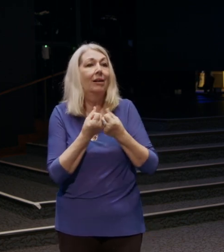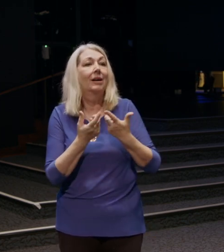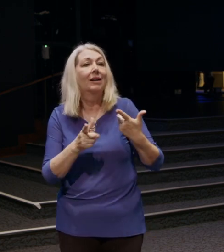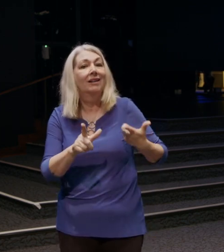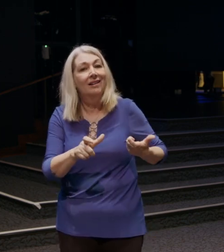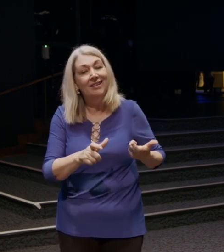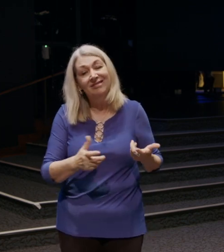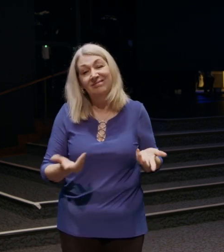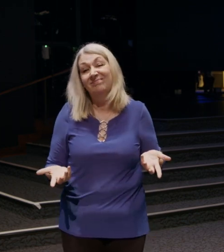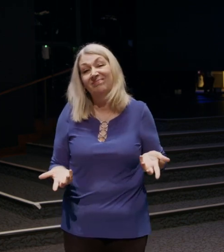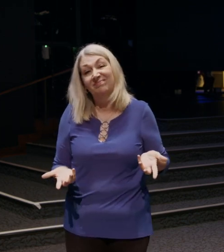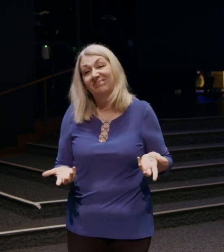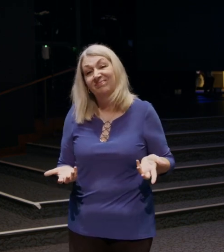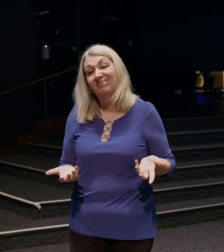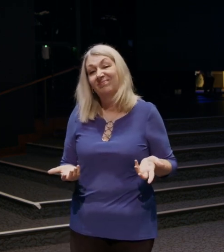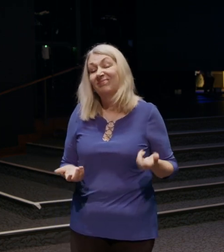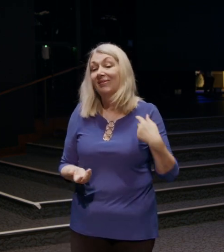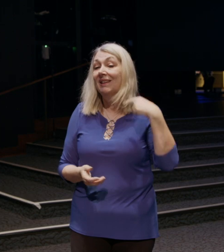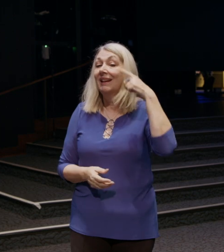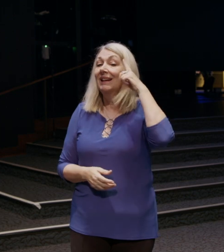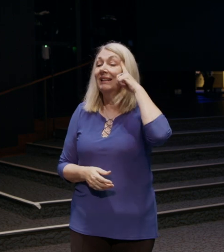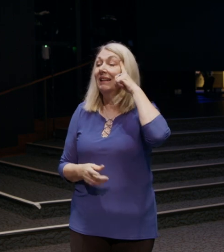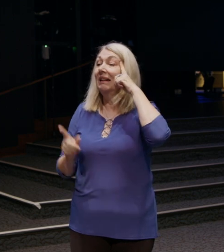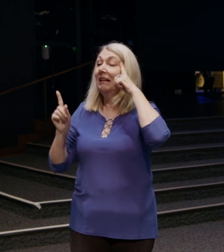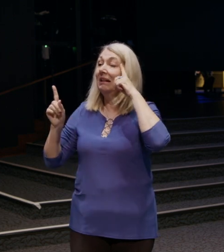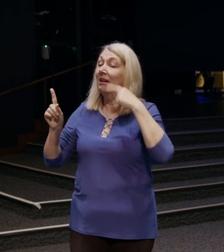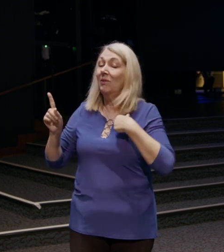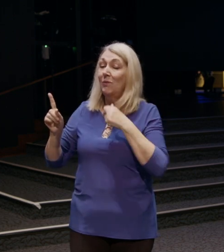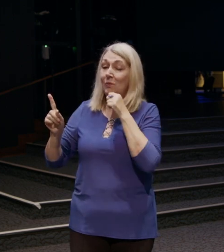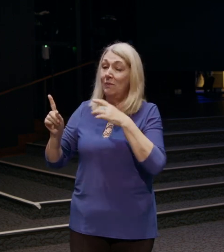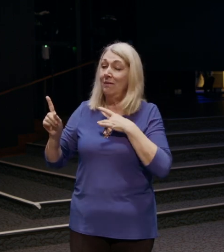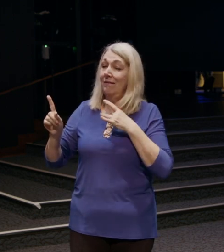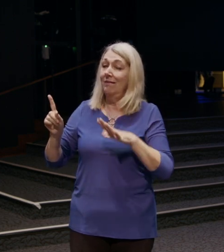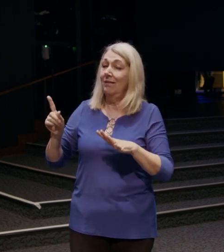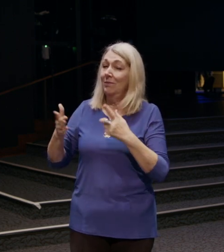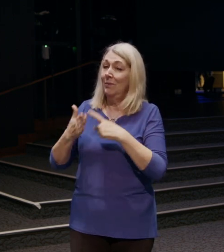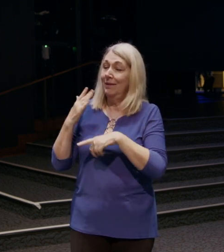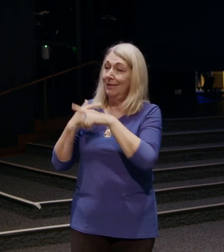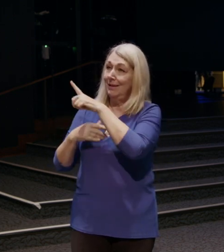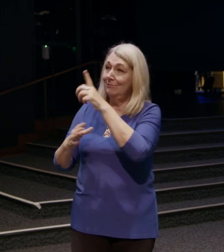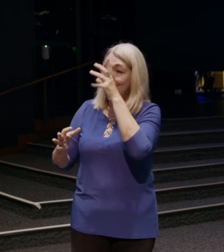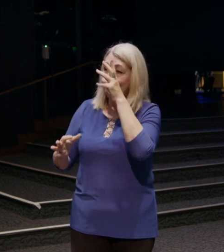No. I thought it was distasteful,